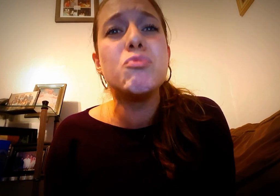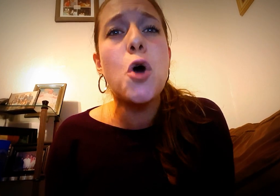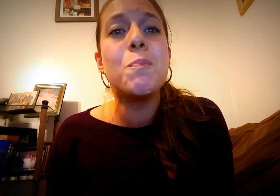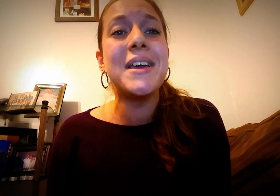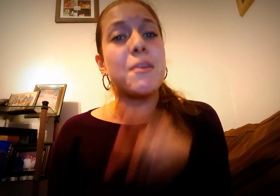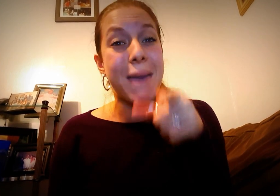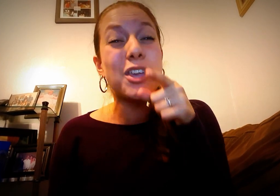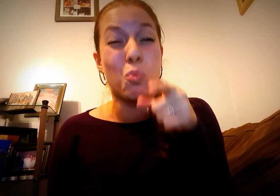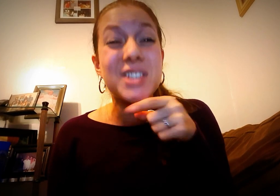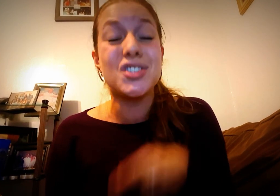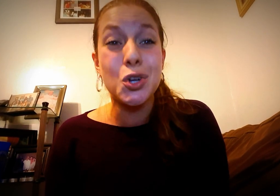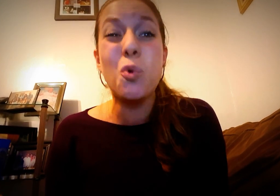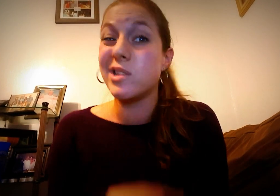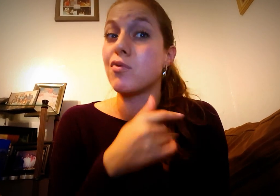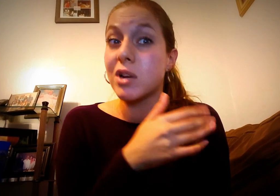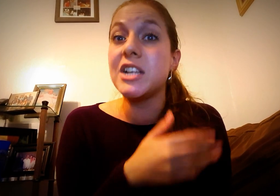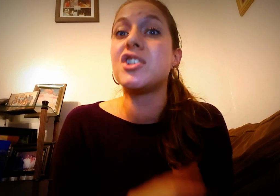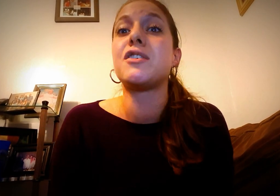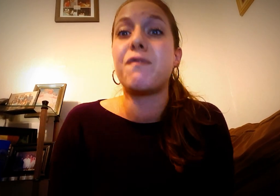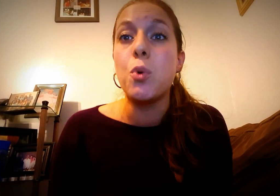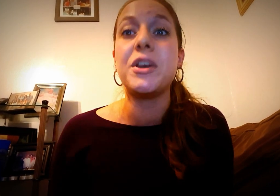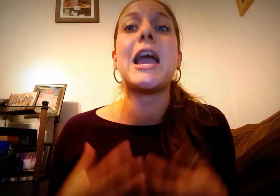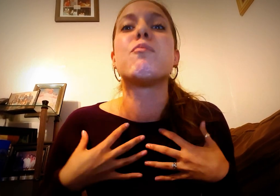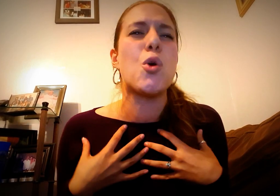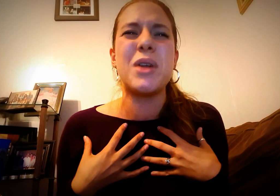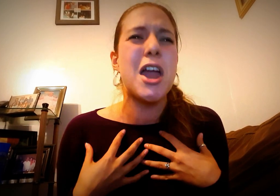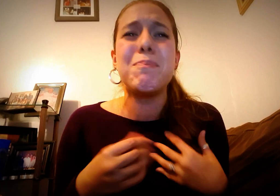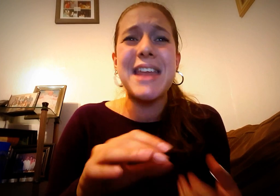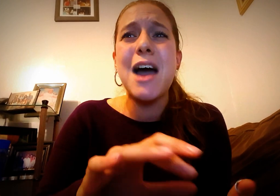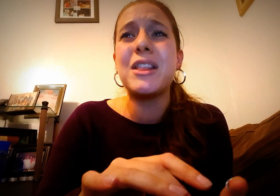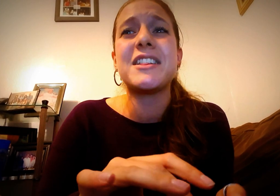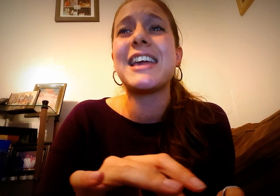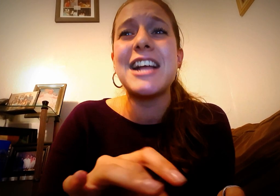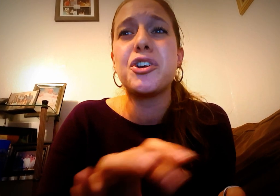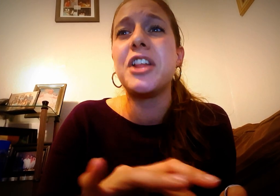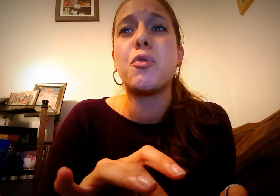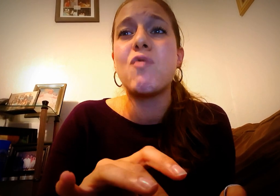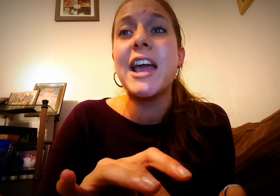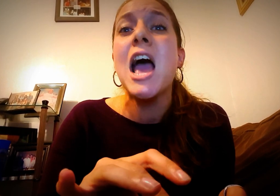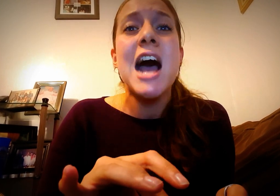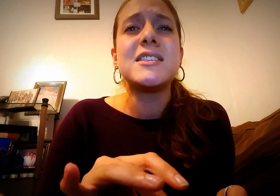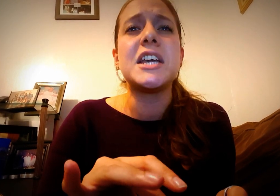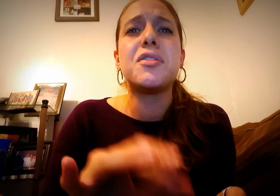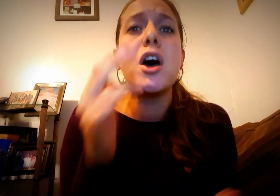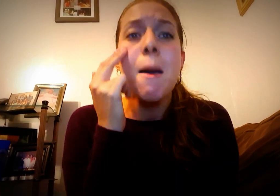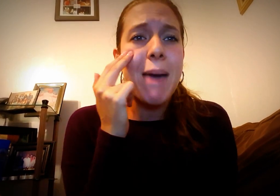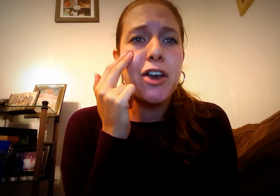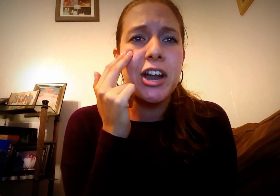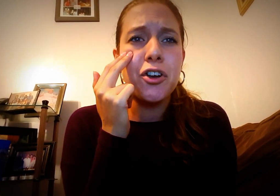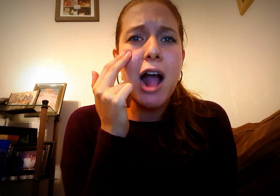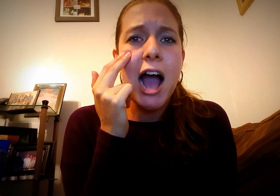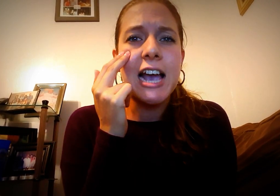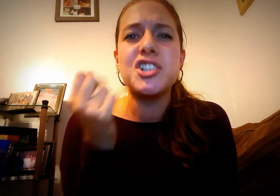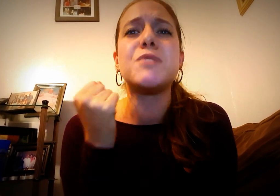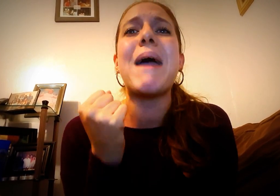know me, the man you once knew was really just a phony. I'm growing up now like the catcher in the rye. I see the batter in her eye as she's batting